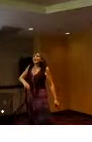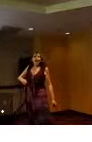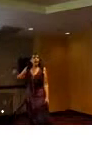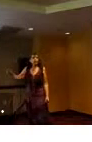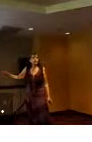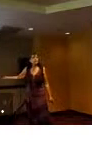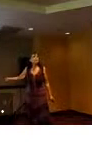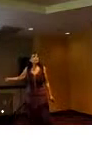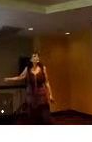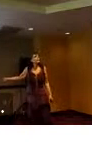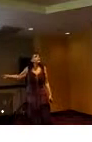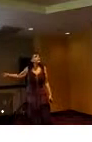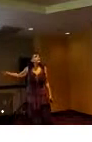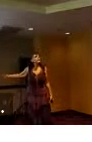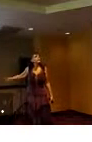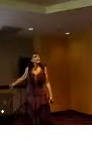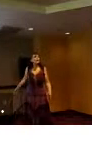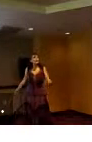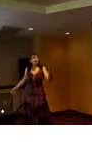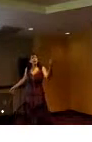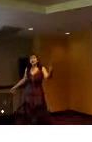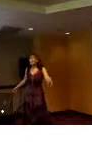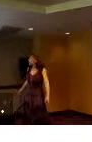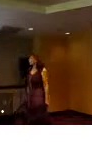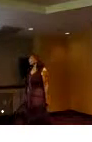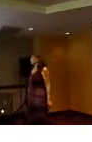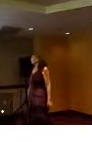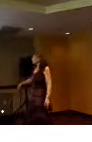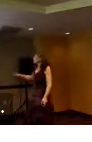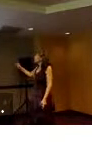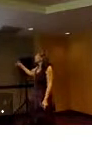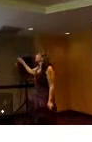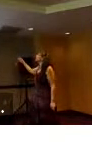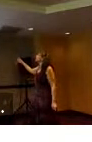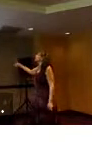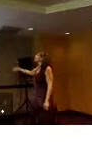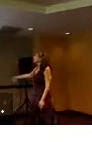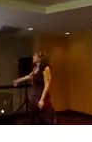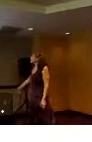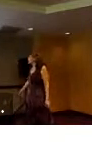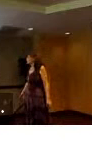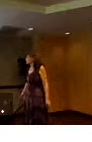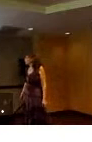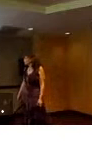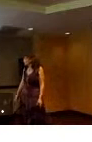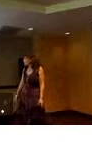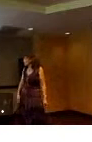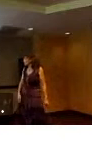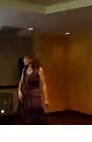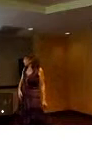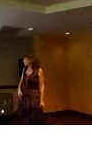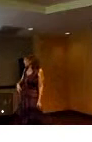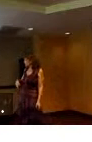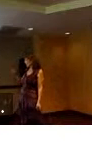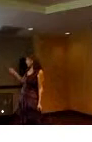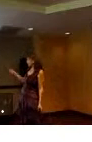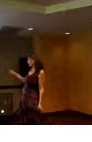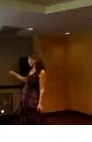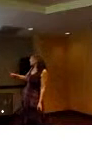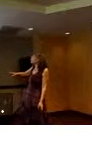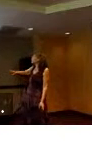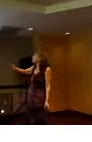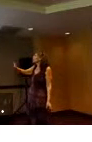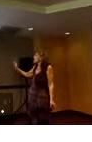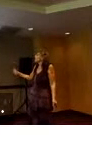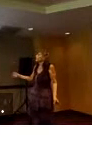So I'd like to ask people individually about you. What do you consider yourself in terms of the notion